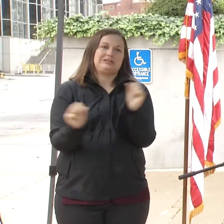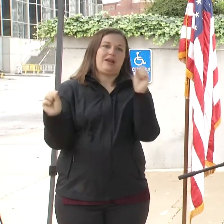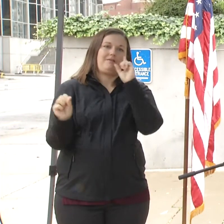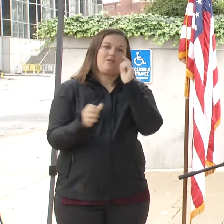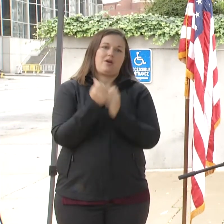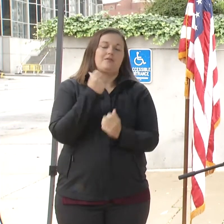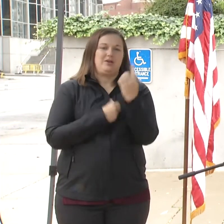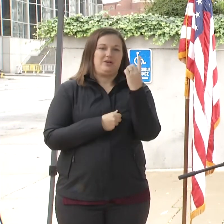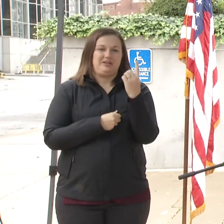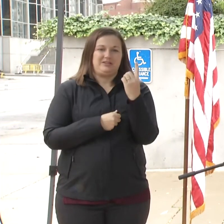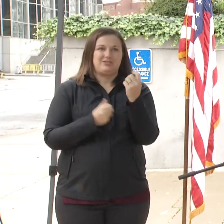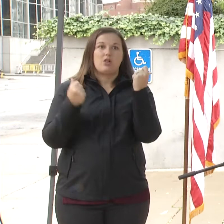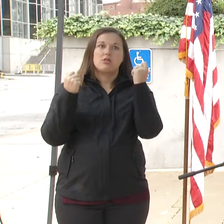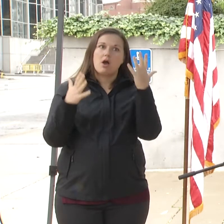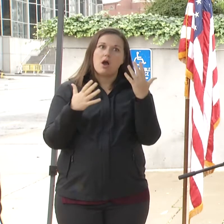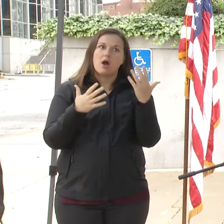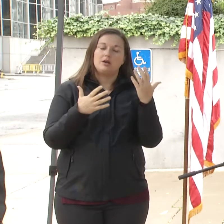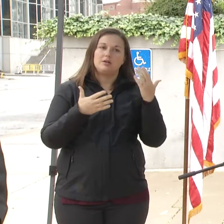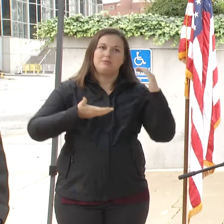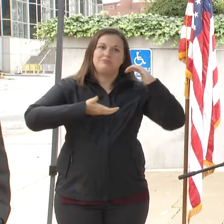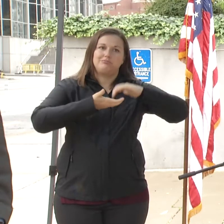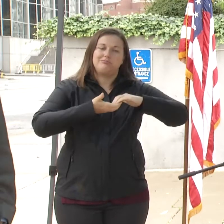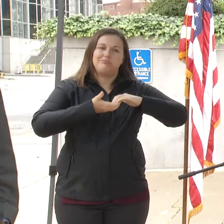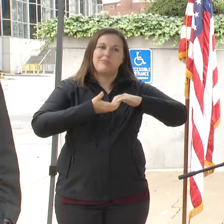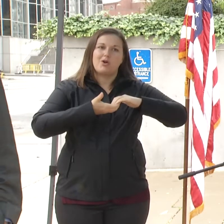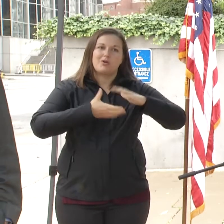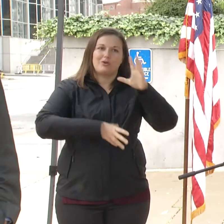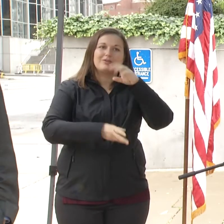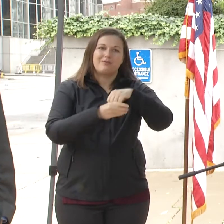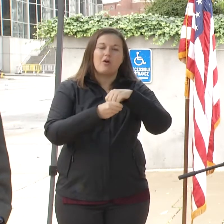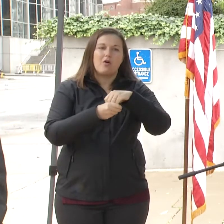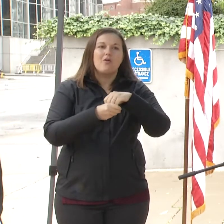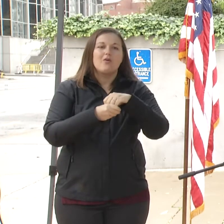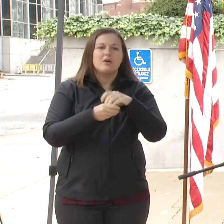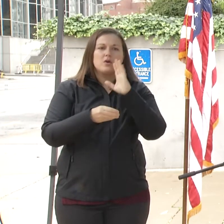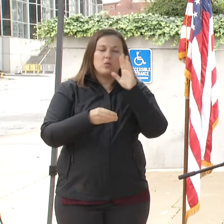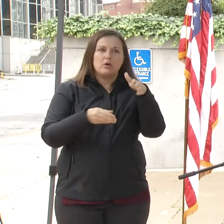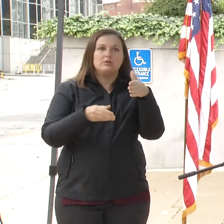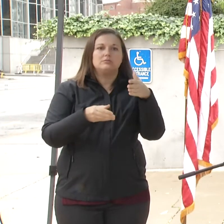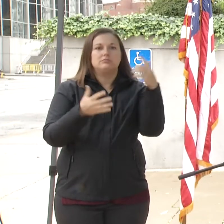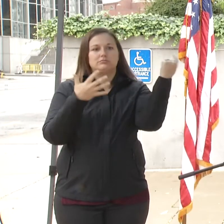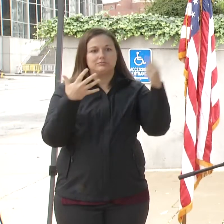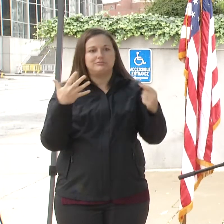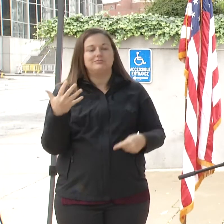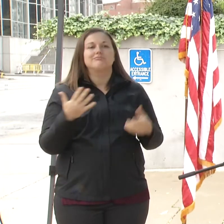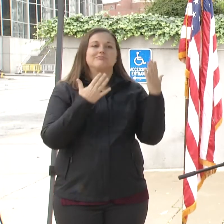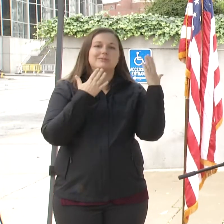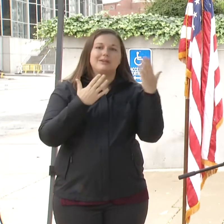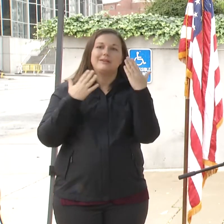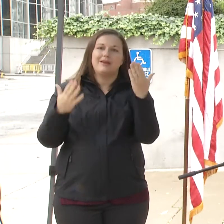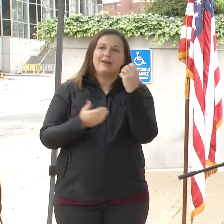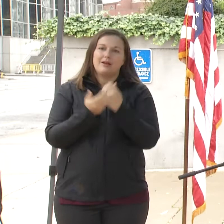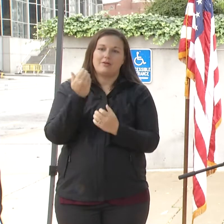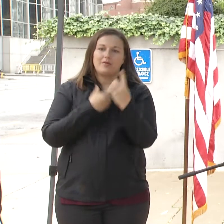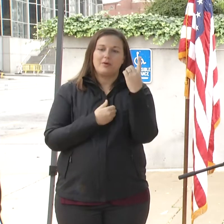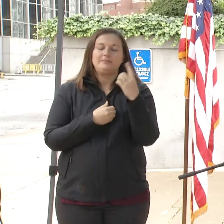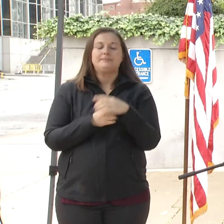lot of partners, so bear with me as we thank everybody who is part of this project who are here today and those who were not able to make